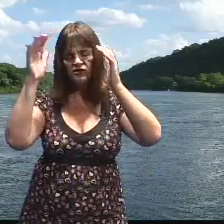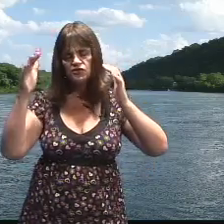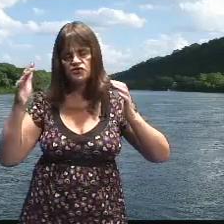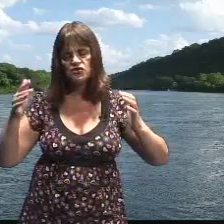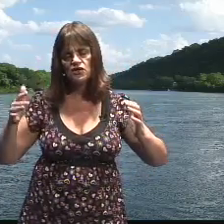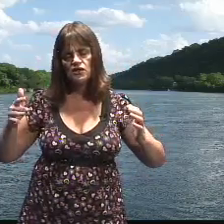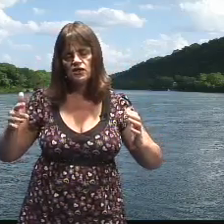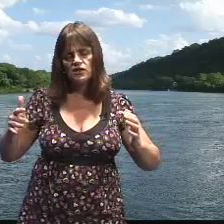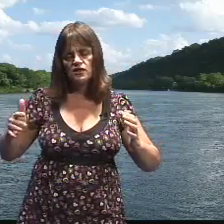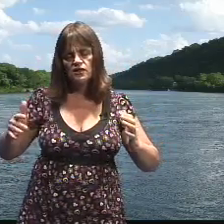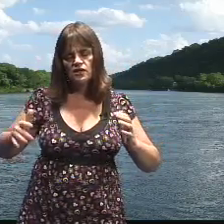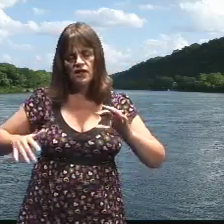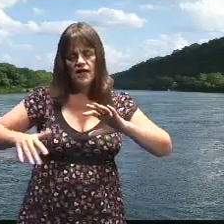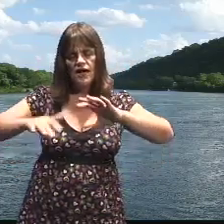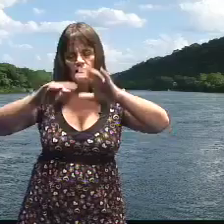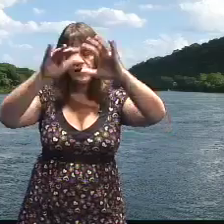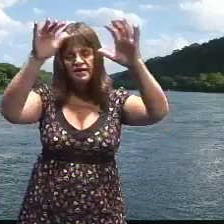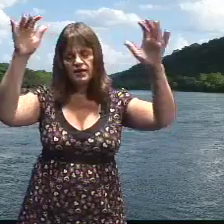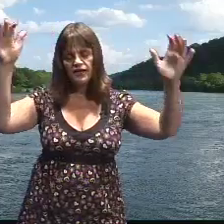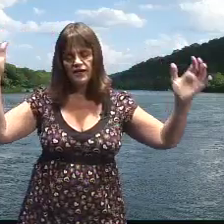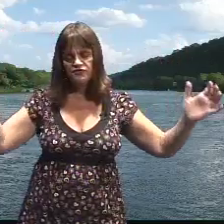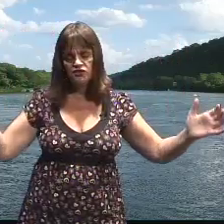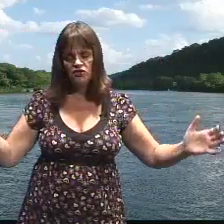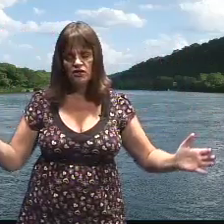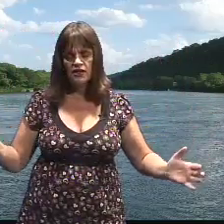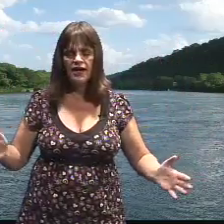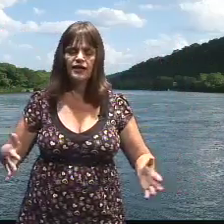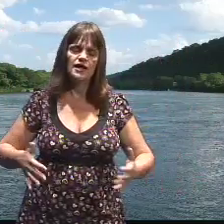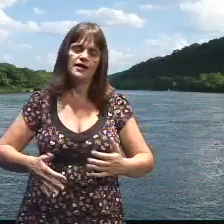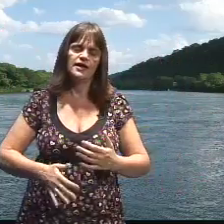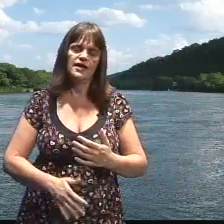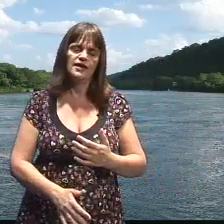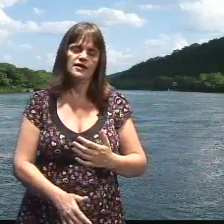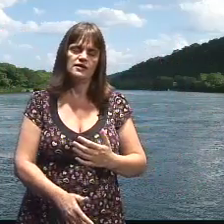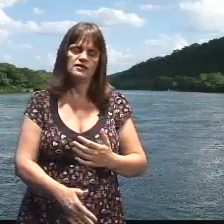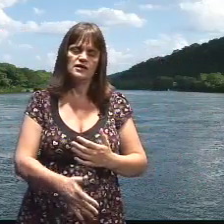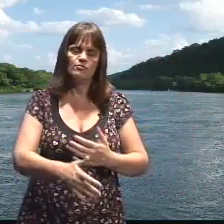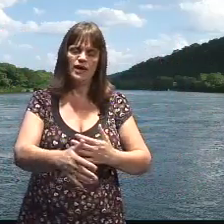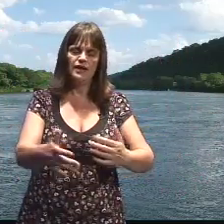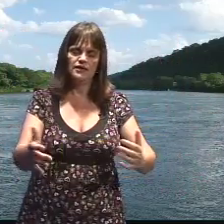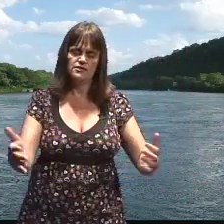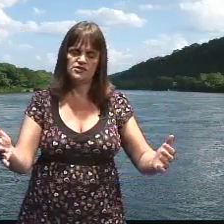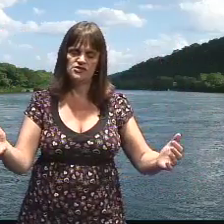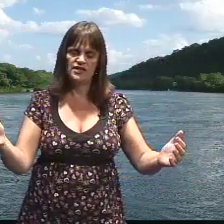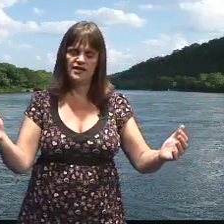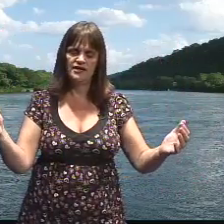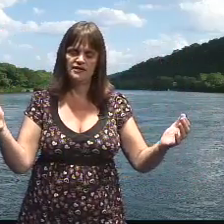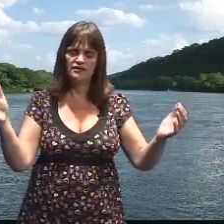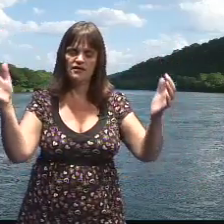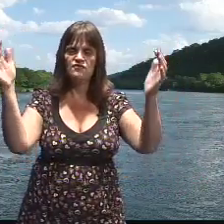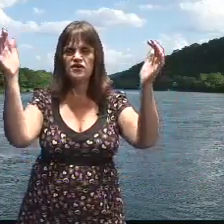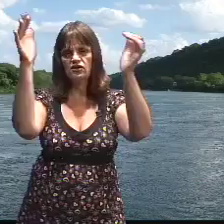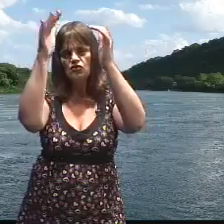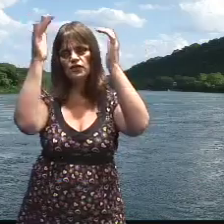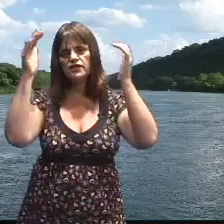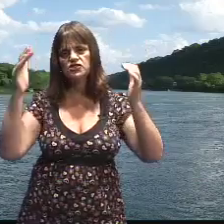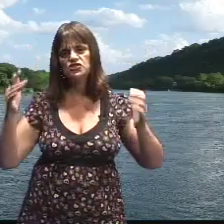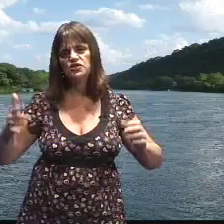here's how I'd like my life to look. I'd like a balanced and loving relationship